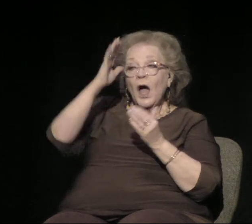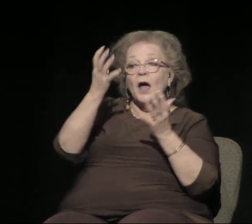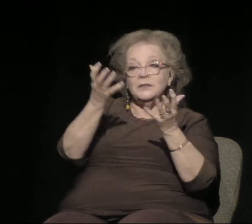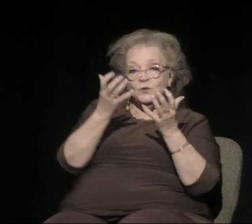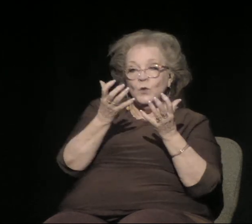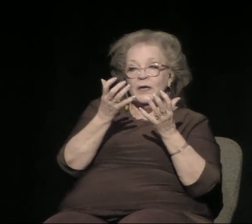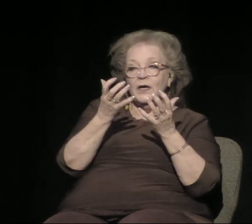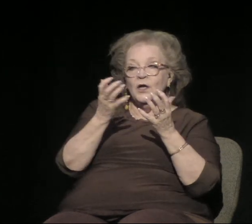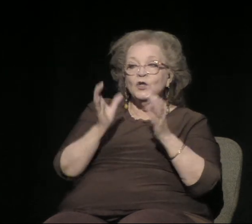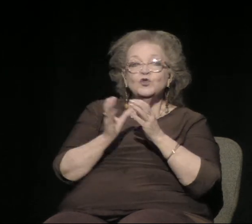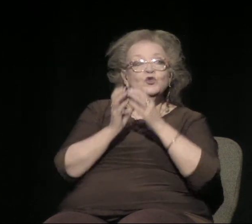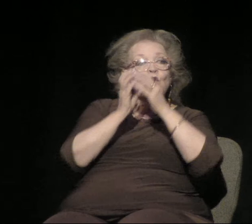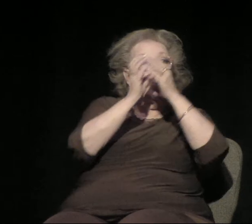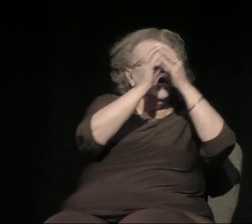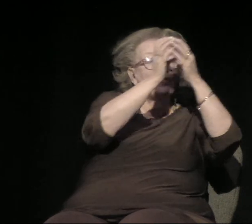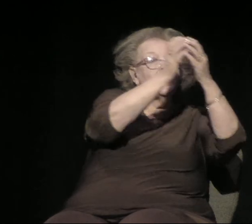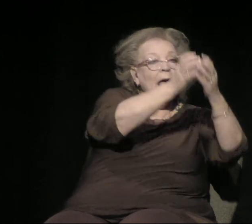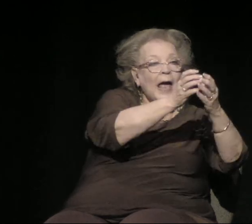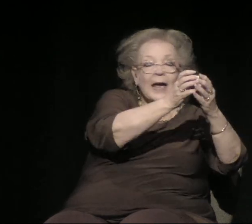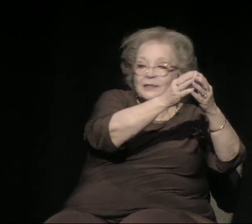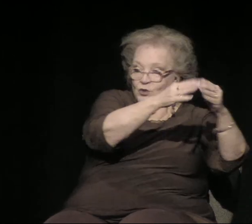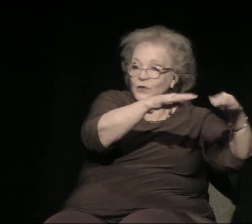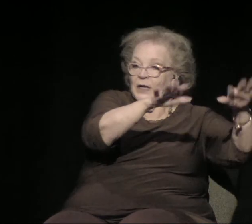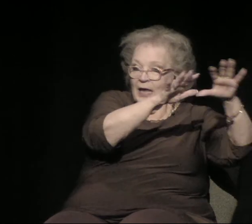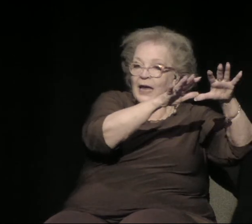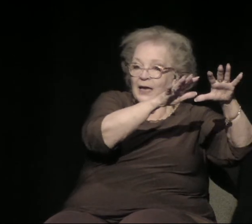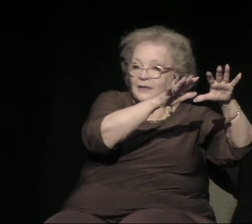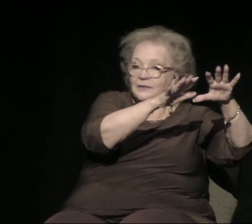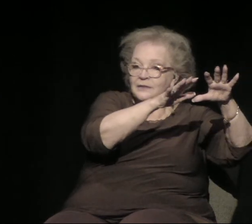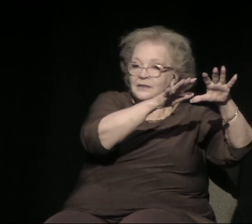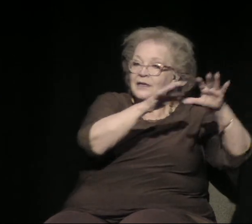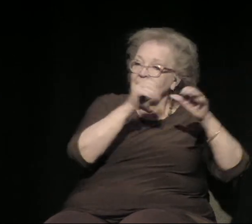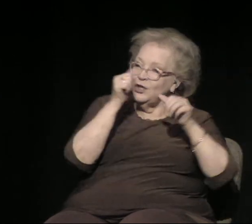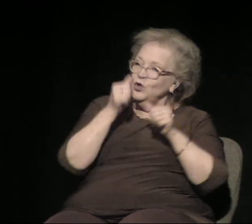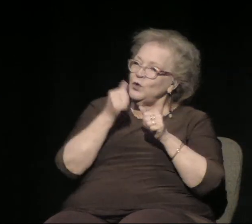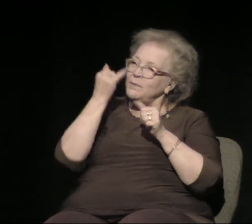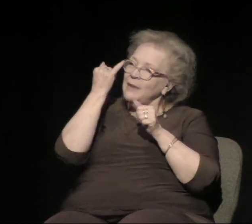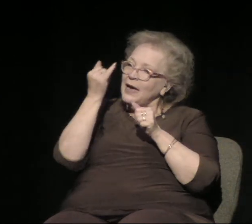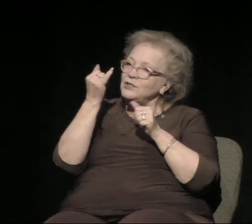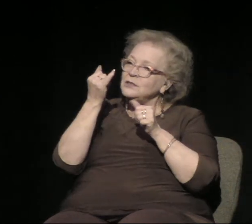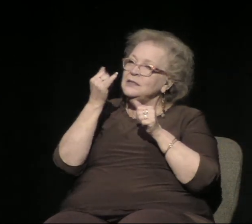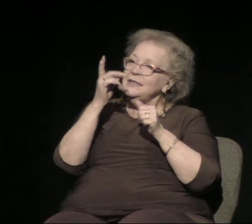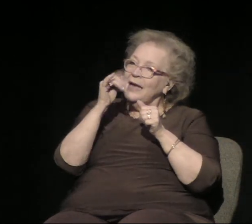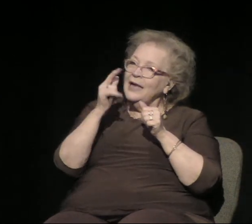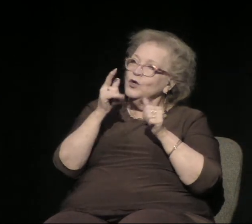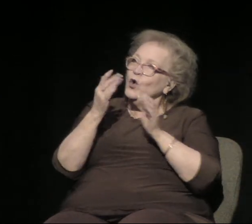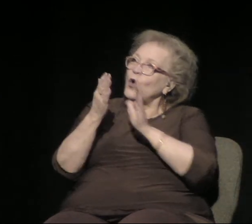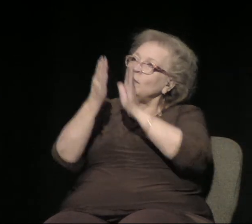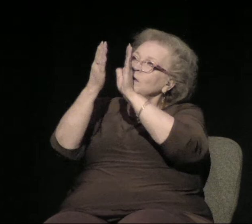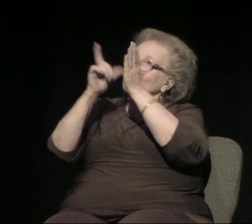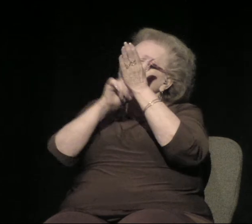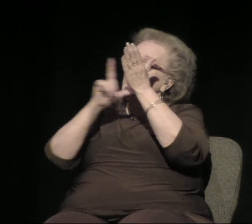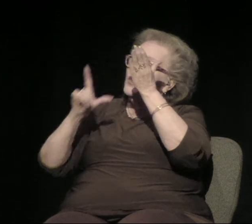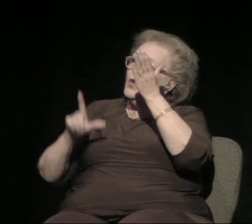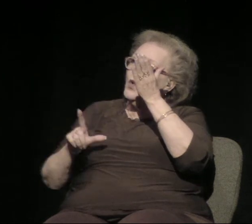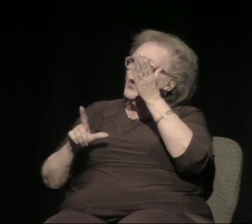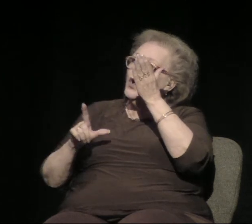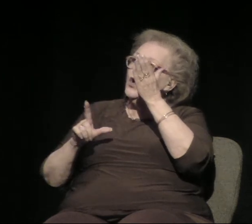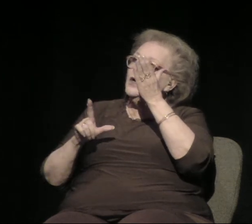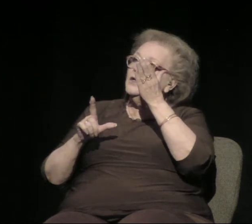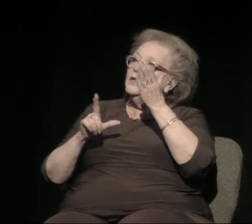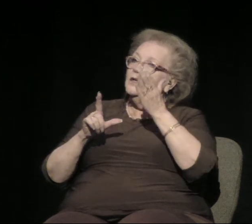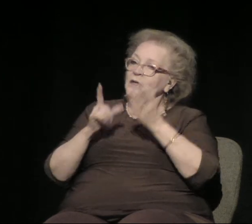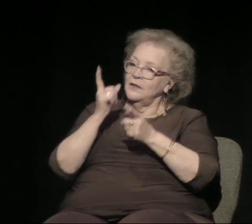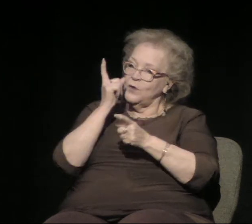nation of Israel to return to the land. You could summarize Daniel going before the Lord in chapter 9 this way. He took the